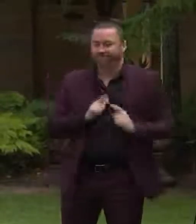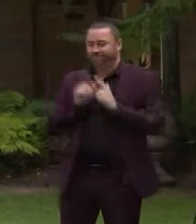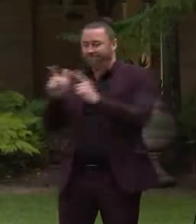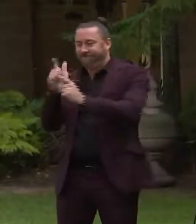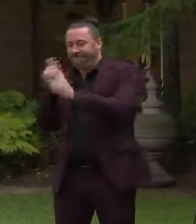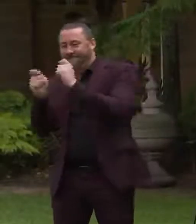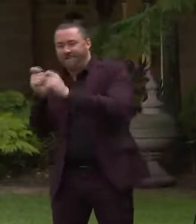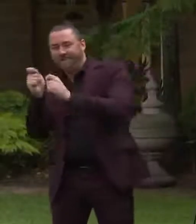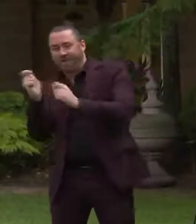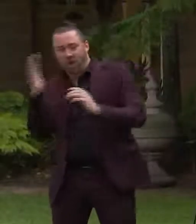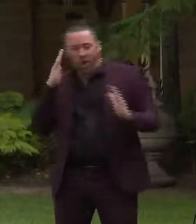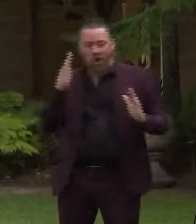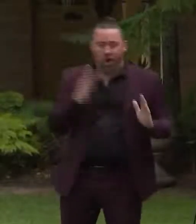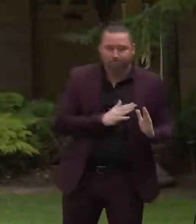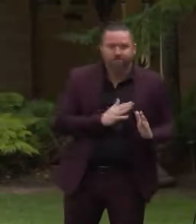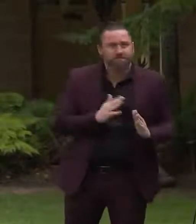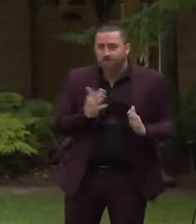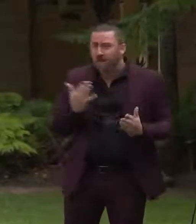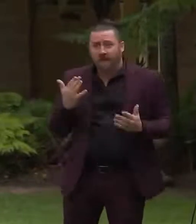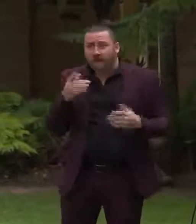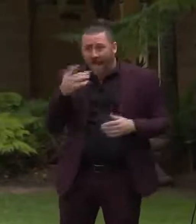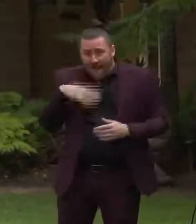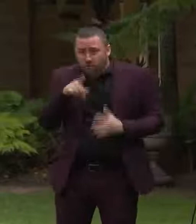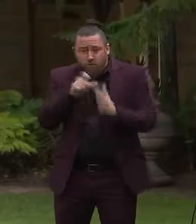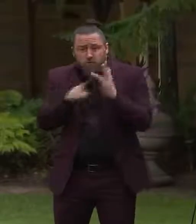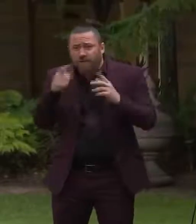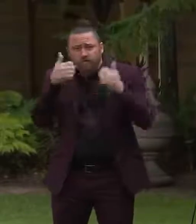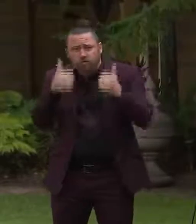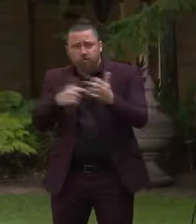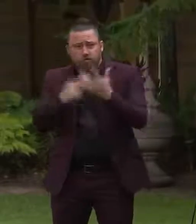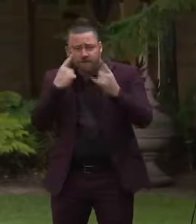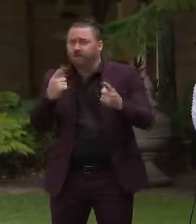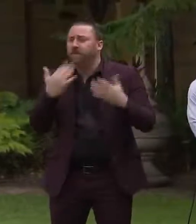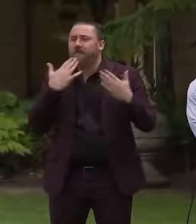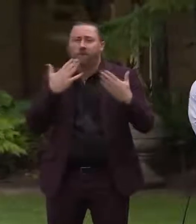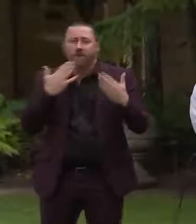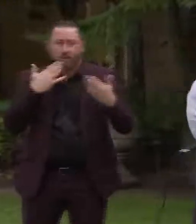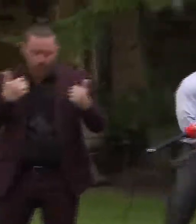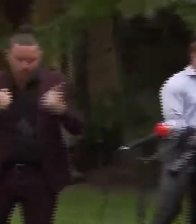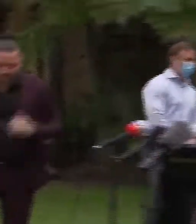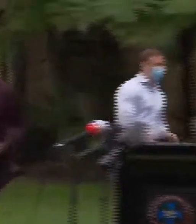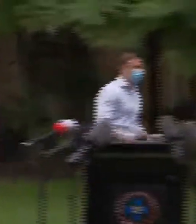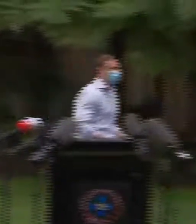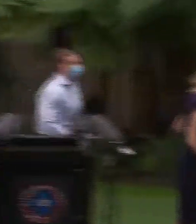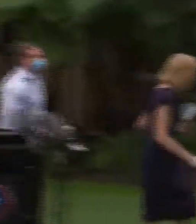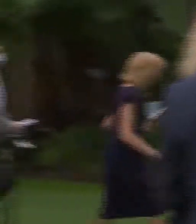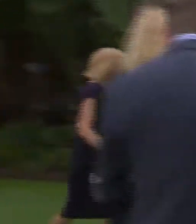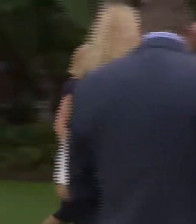tested before they even get the call. So that's really, really good. Thank you, everyone. Thank you.